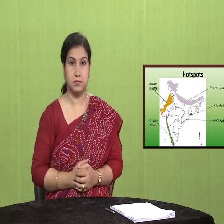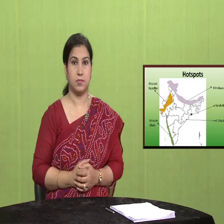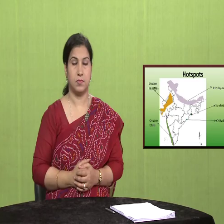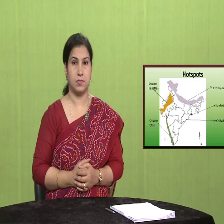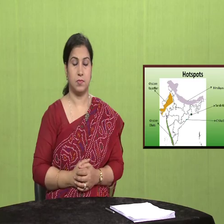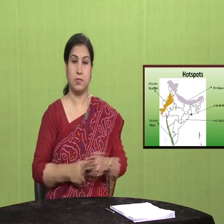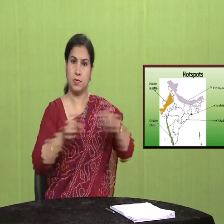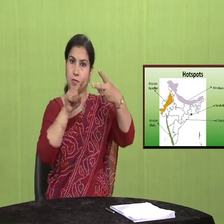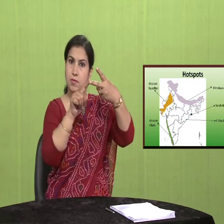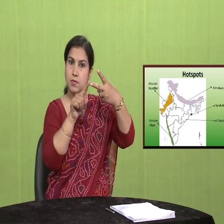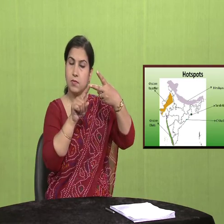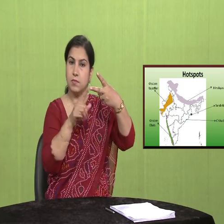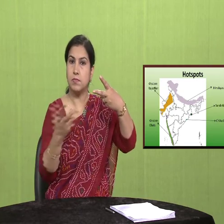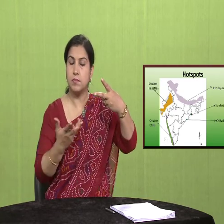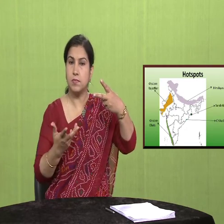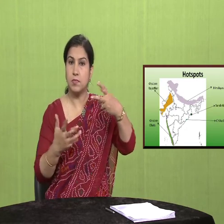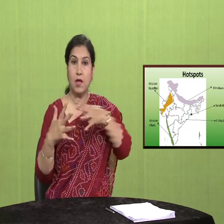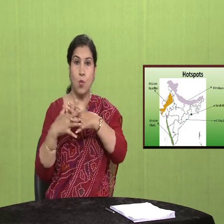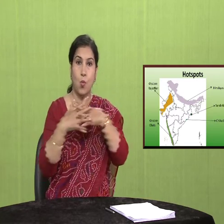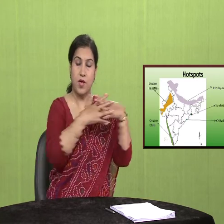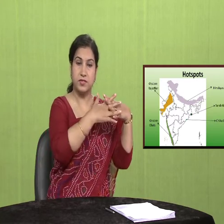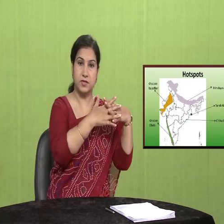and the second is Western Ghats.